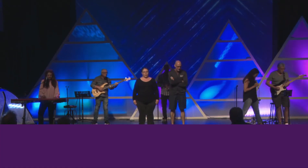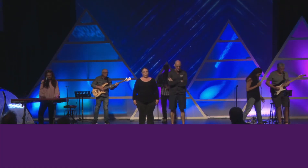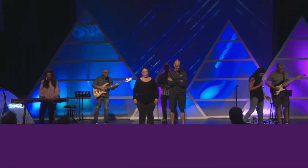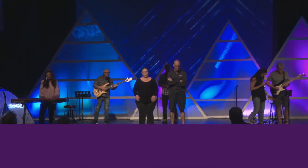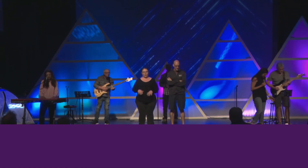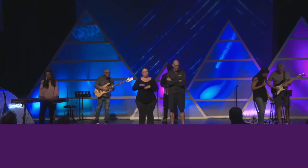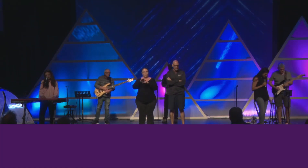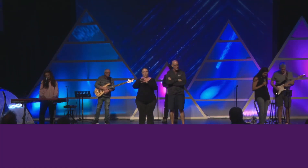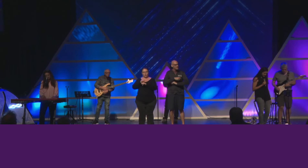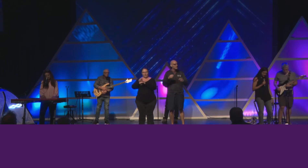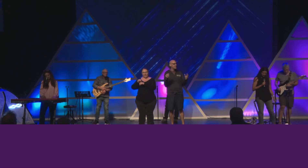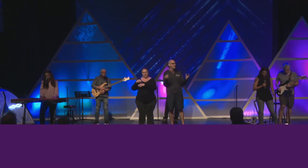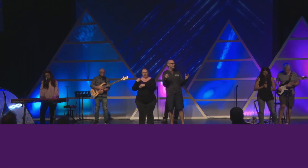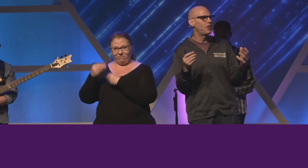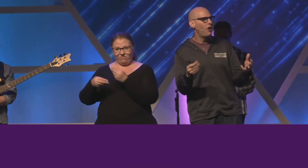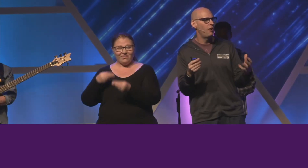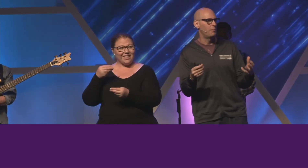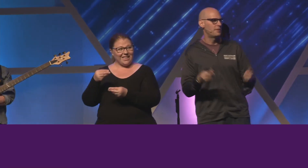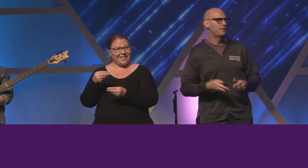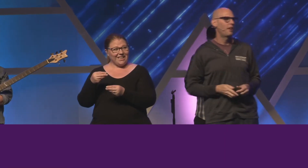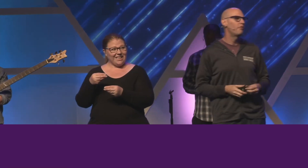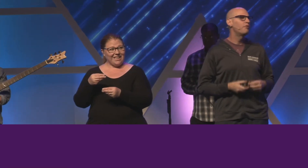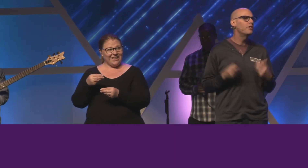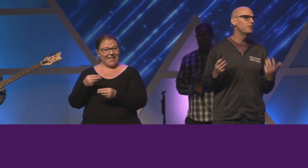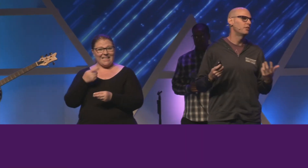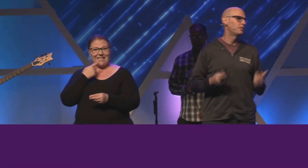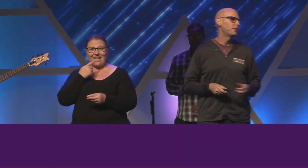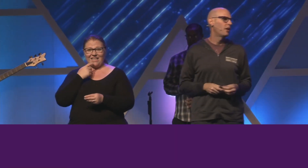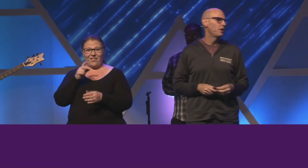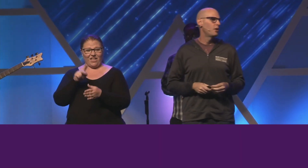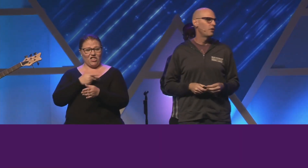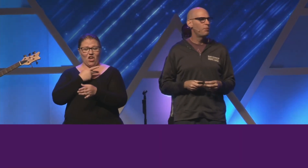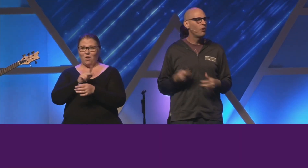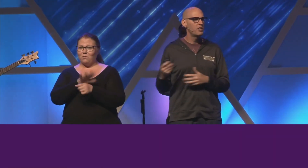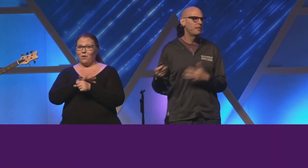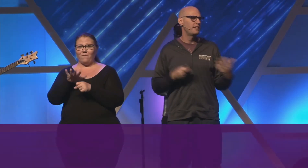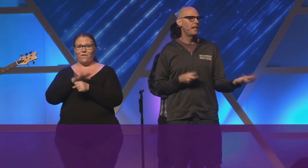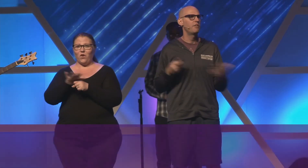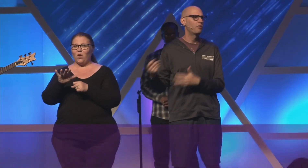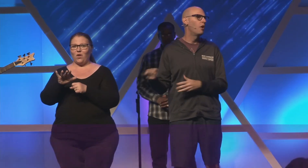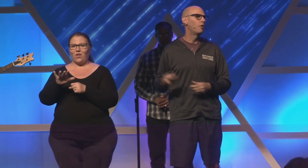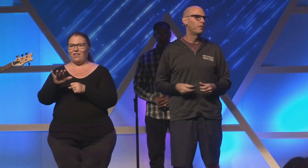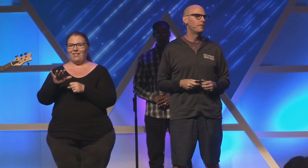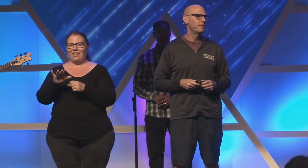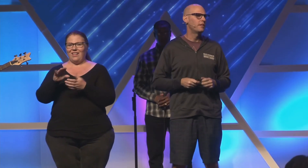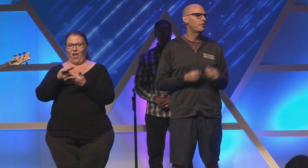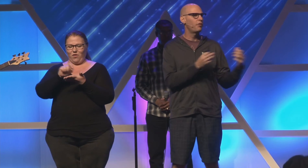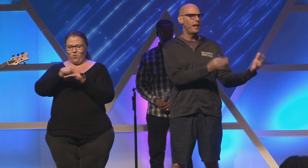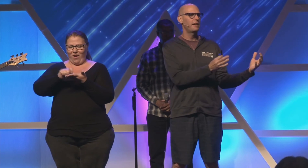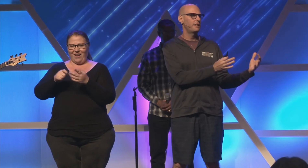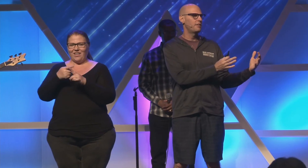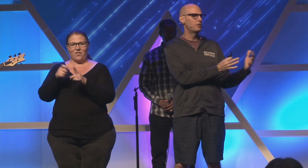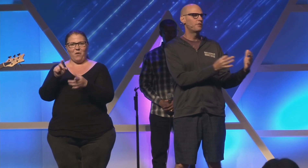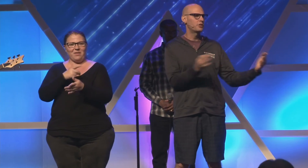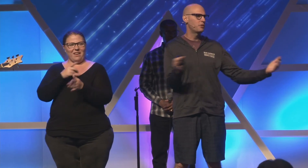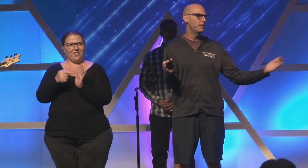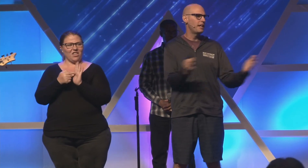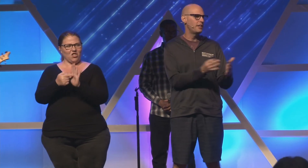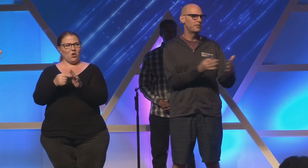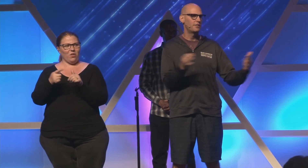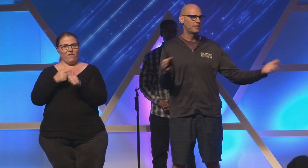tradition tells us that the Psalms are filled with poetry that David wrote that reflect those